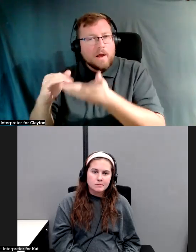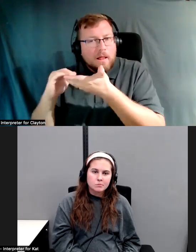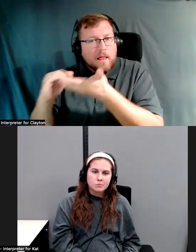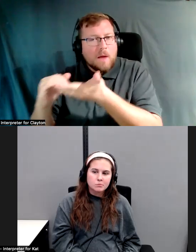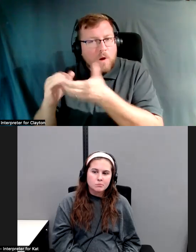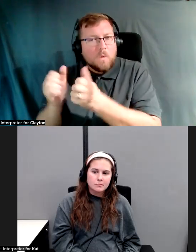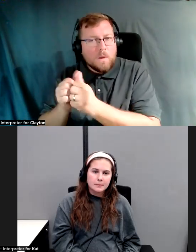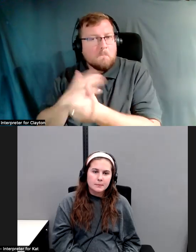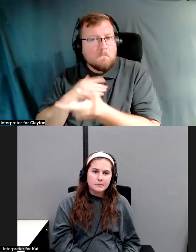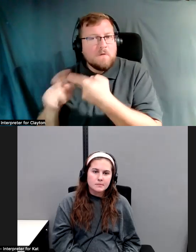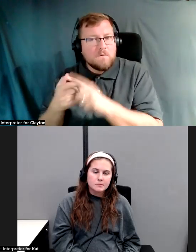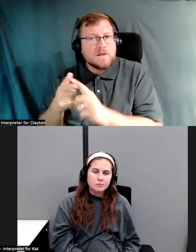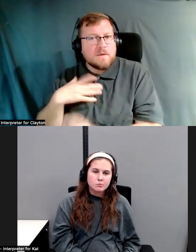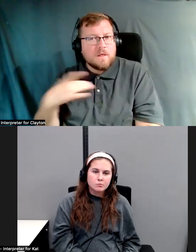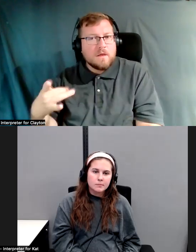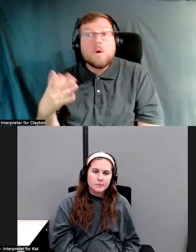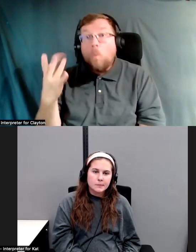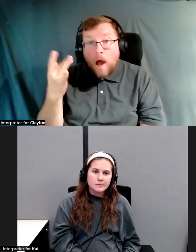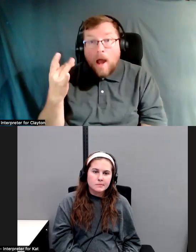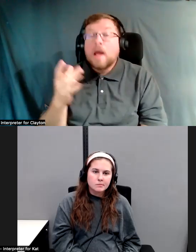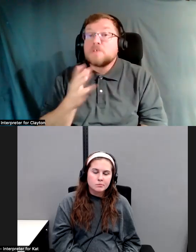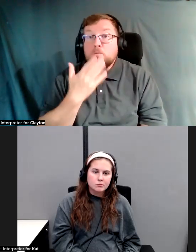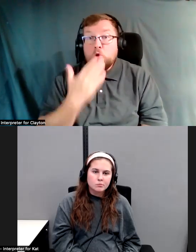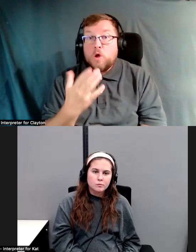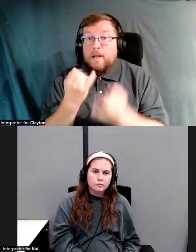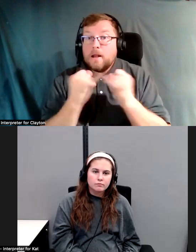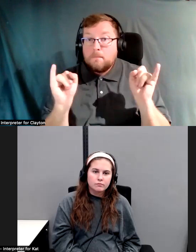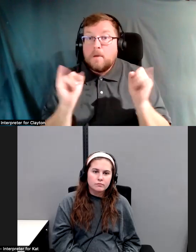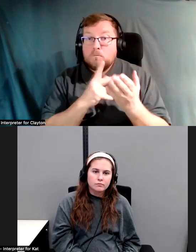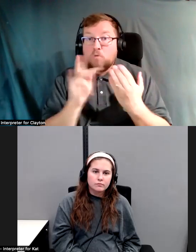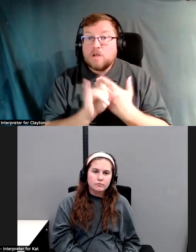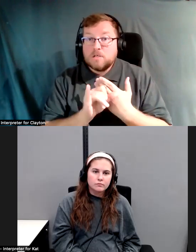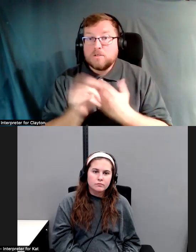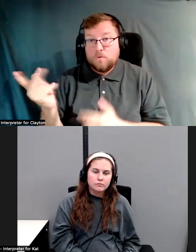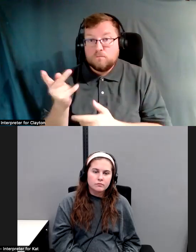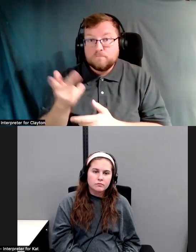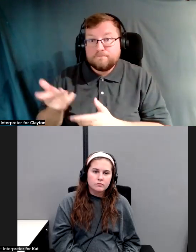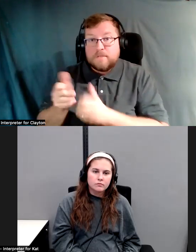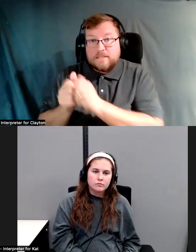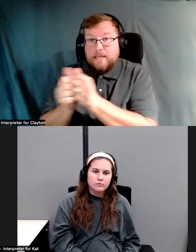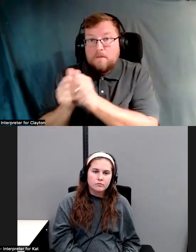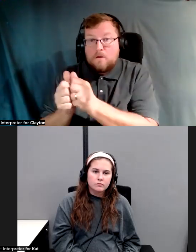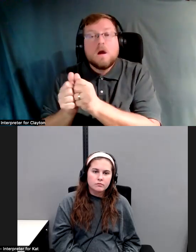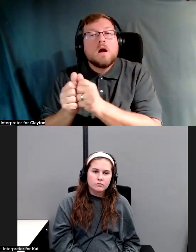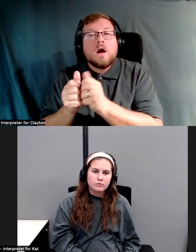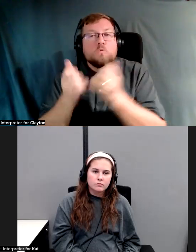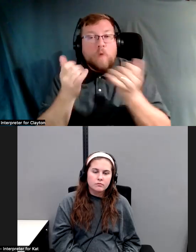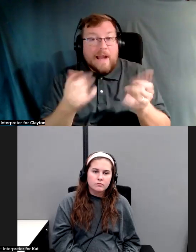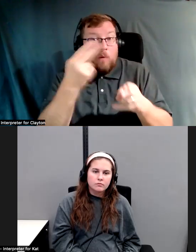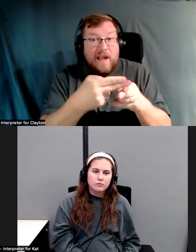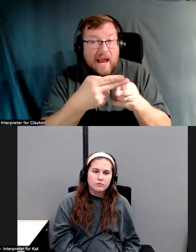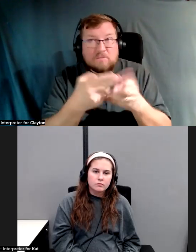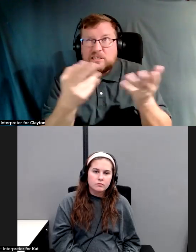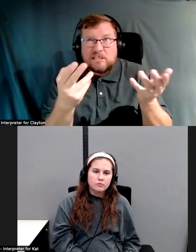of my friends because we made some really great indie projects. And you know, nobody off the top of my head right now. I mean, it's in